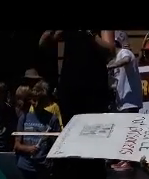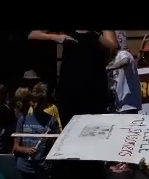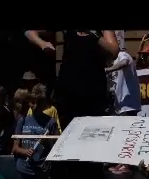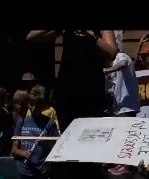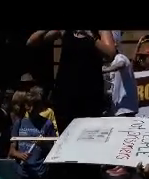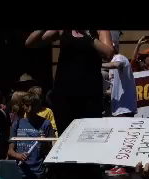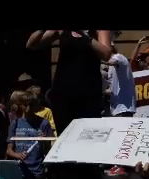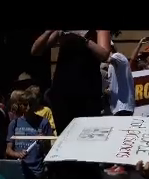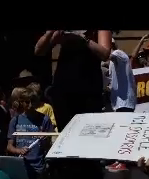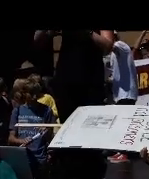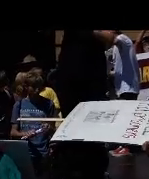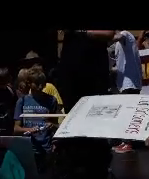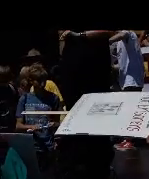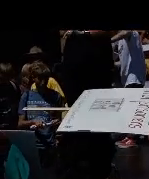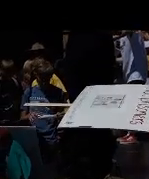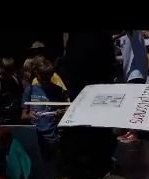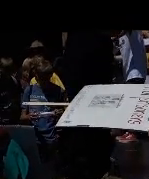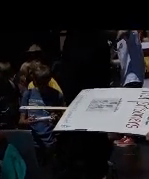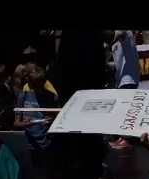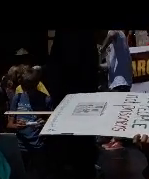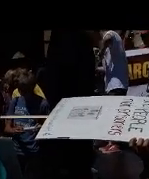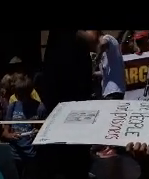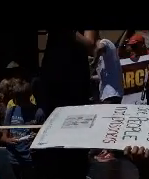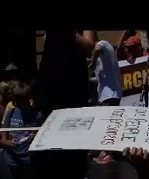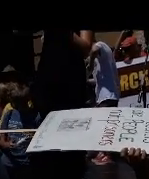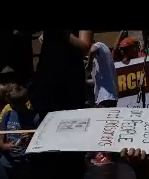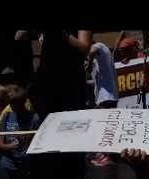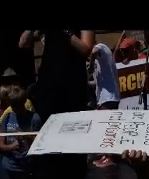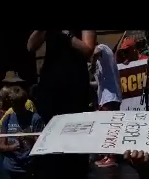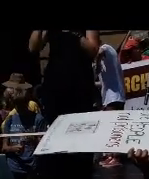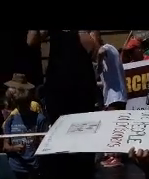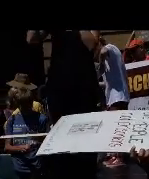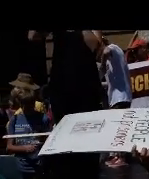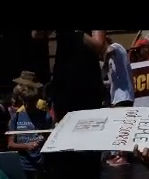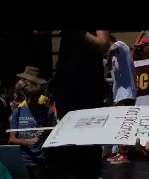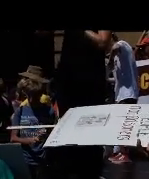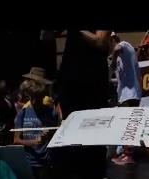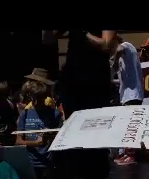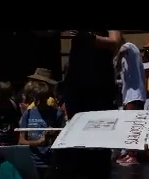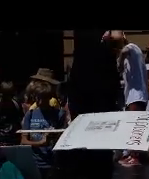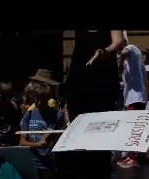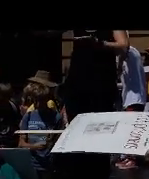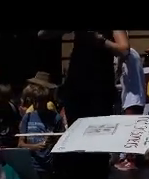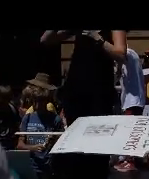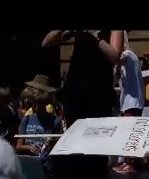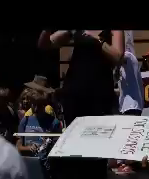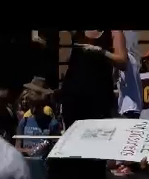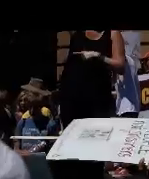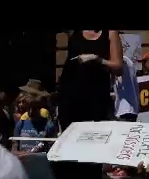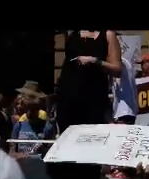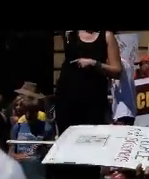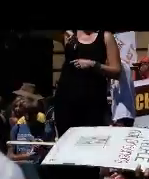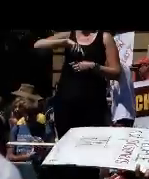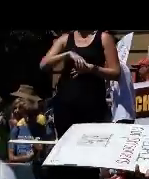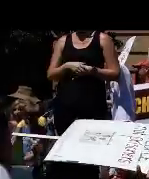To really prioritise the environment and understand the services it provides to all of us.